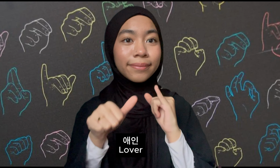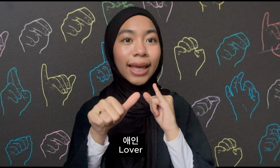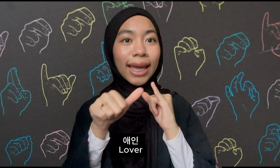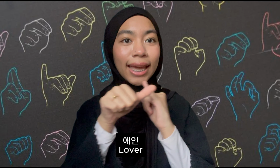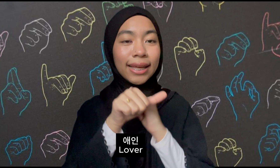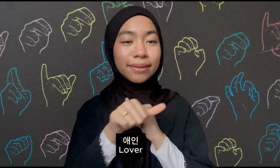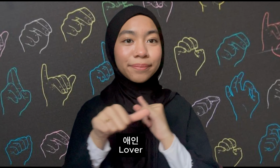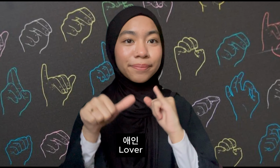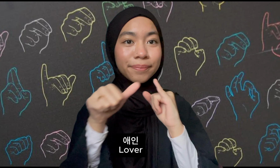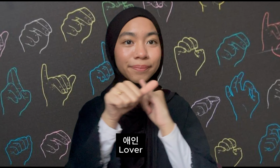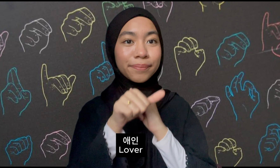Aim.